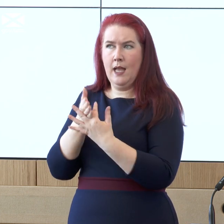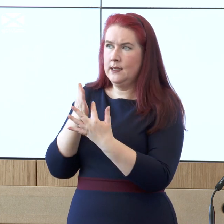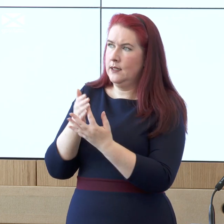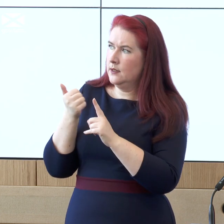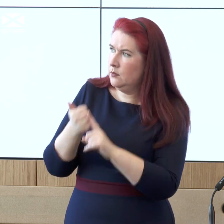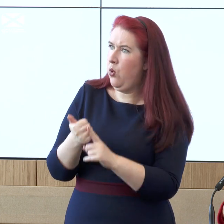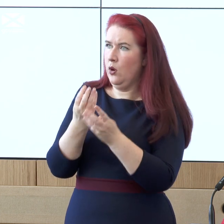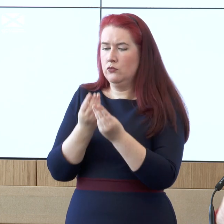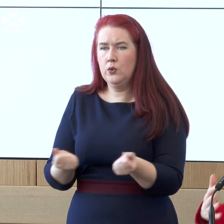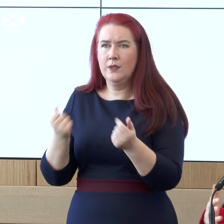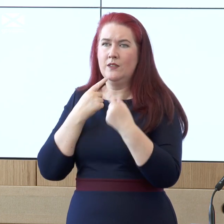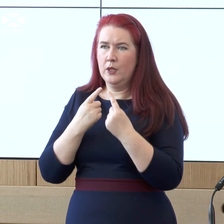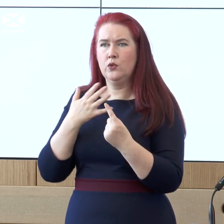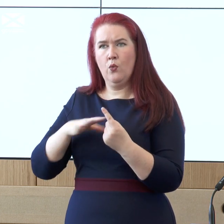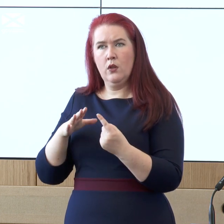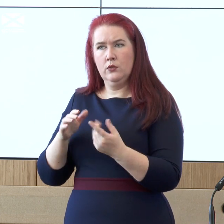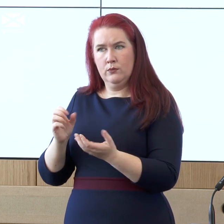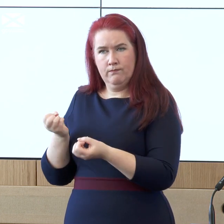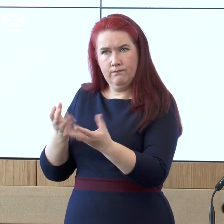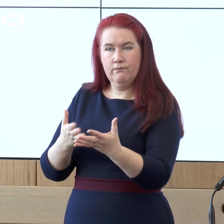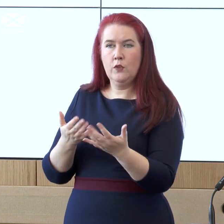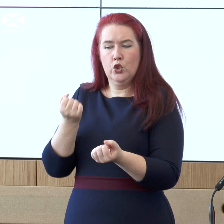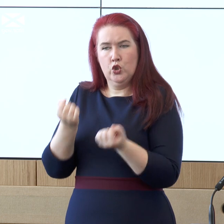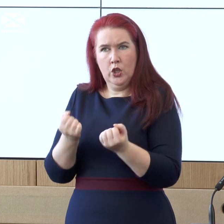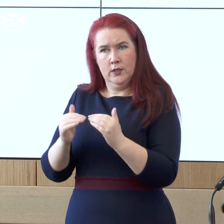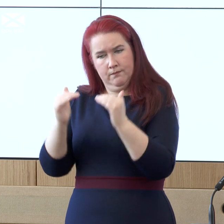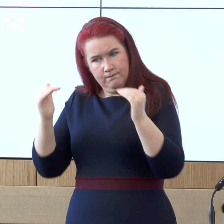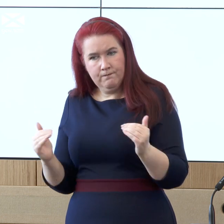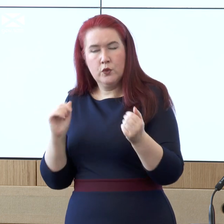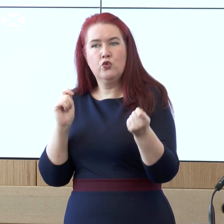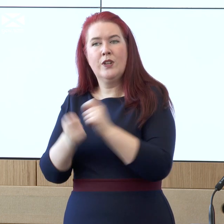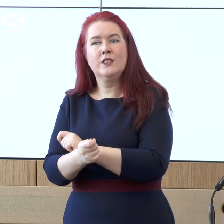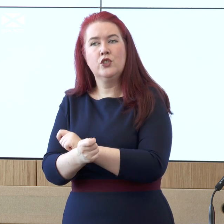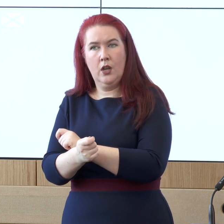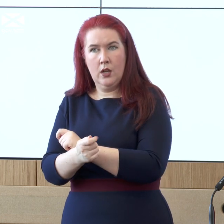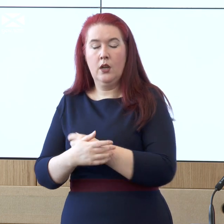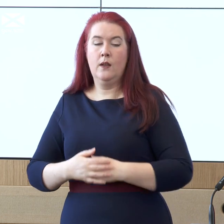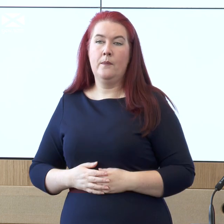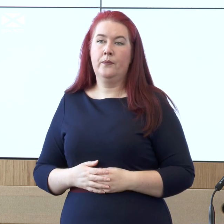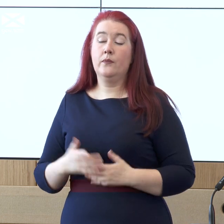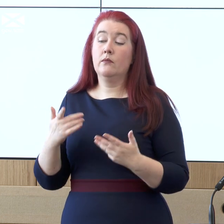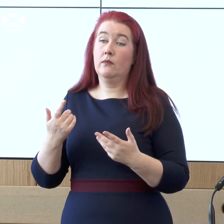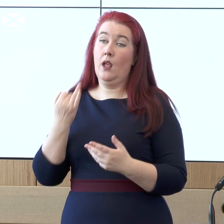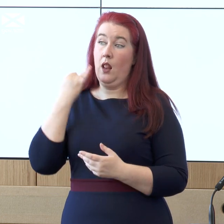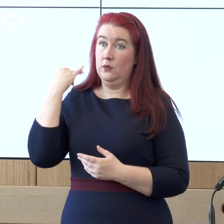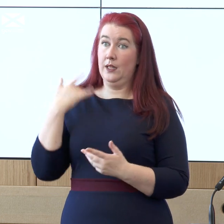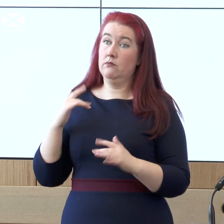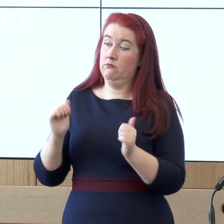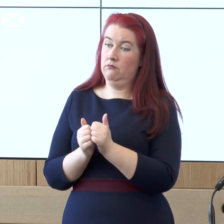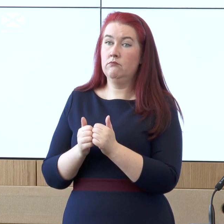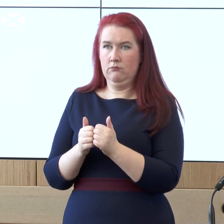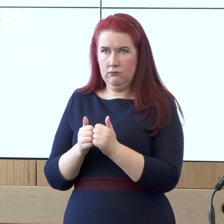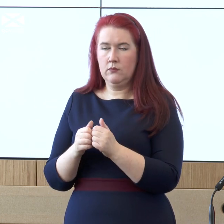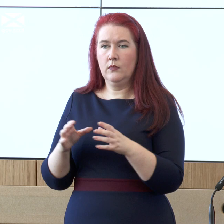necessary to deliver just transitions. And last week, the coalition agreed a new memorandum of understanding. It commits